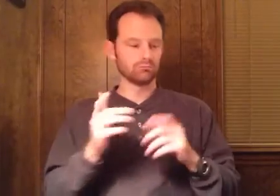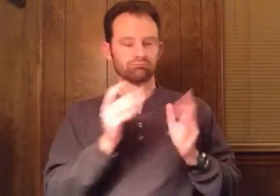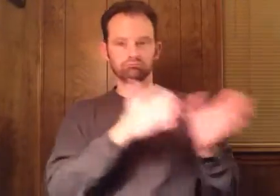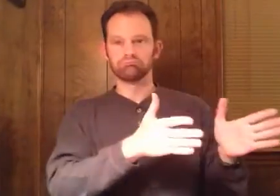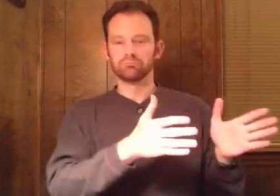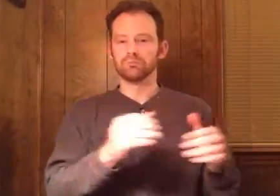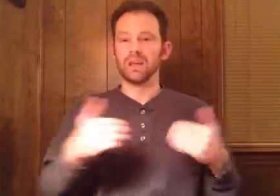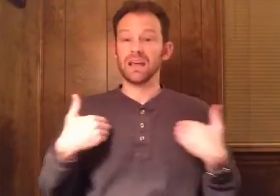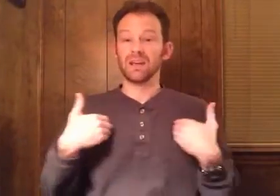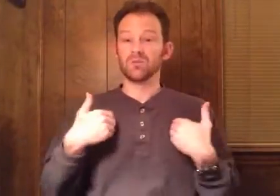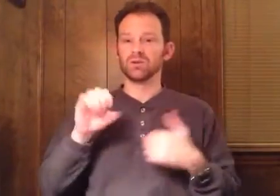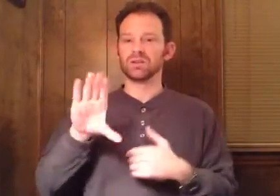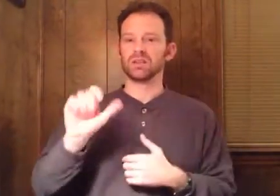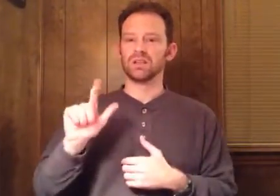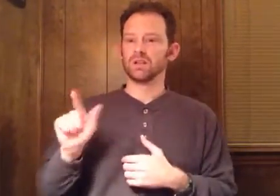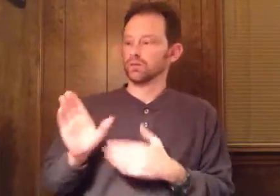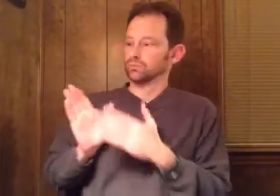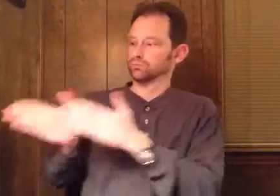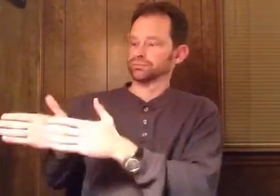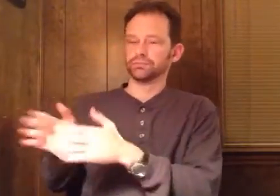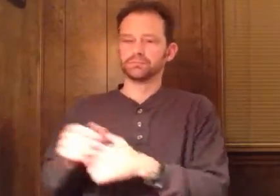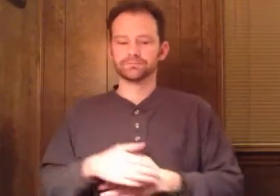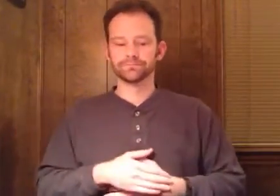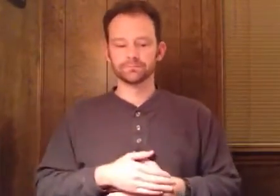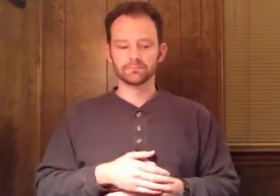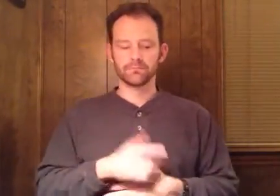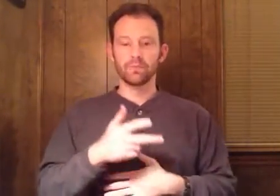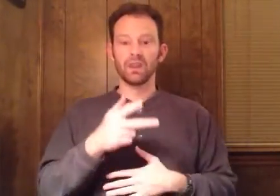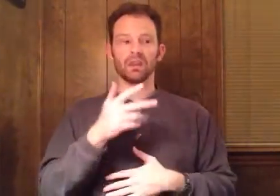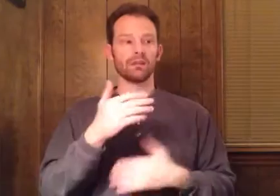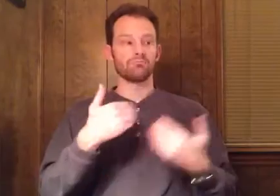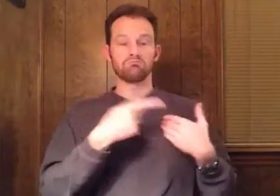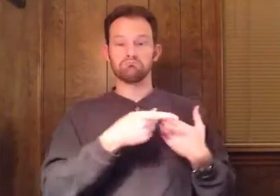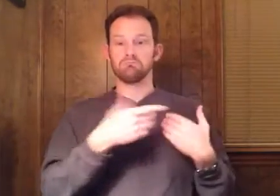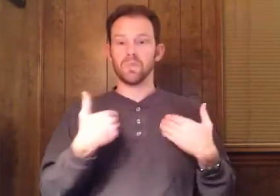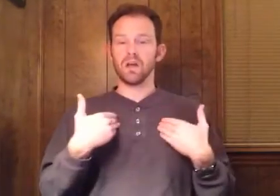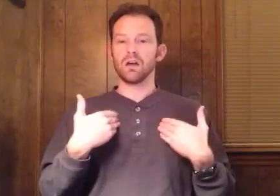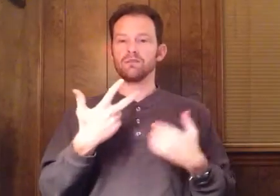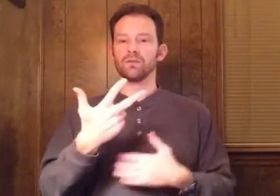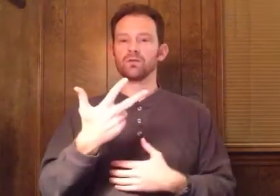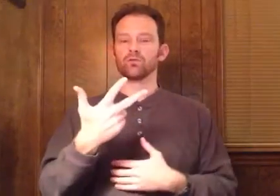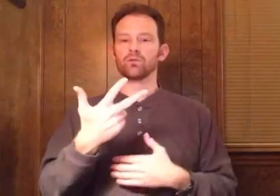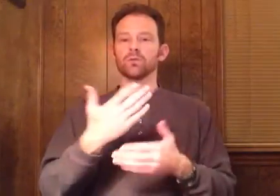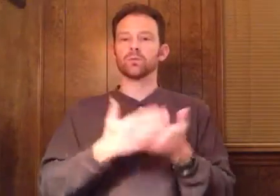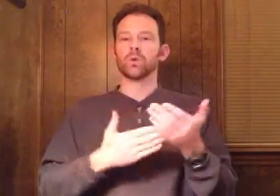Unlike animal cells, plant cells have three extra parts we will be going over momentarily. This is a plant cell.